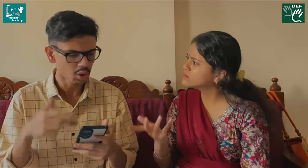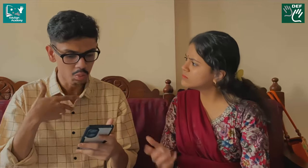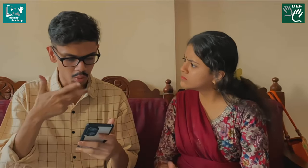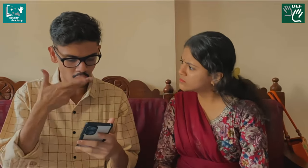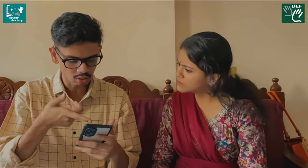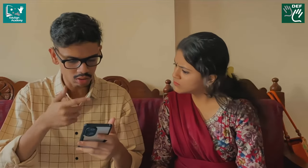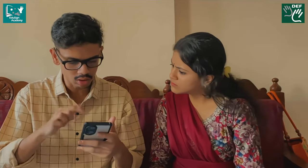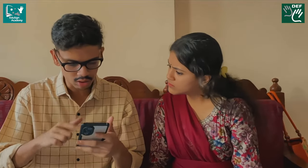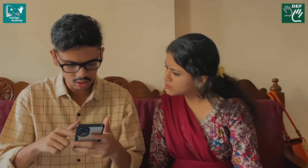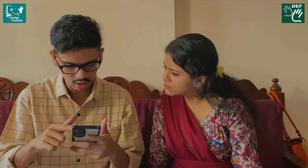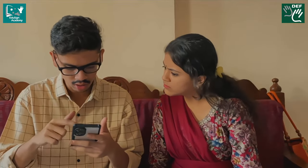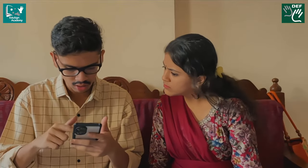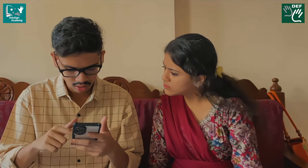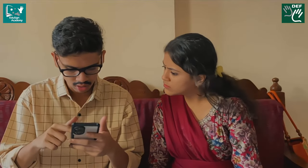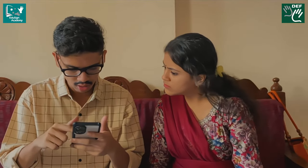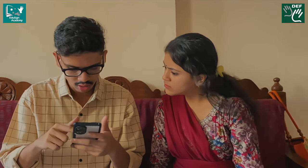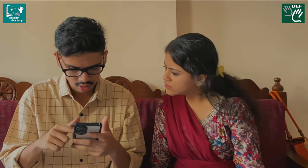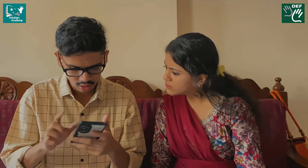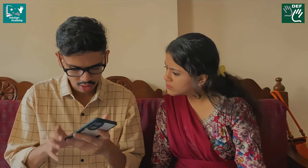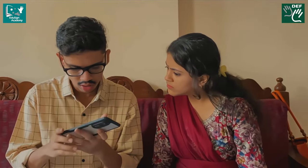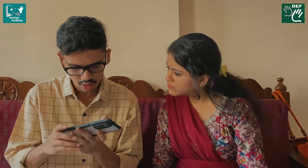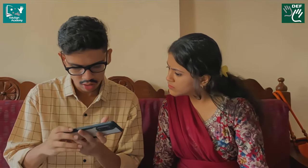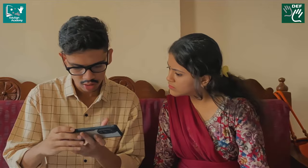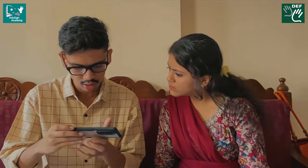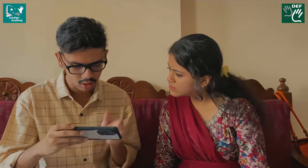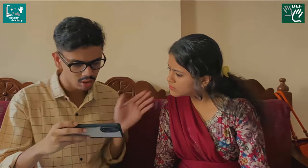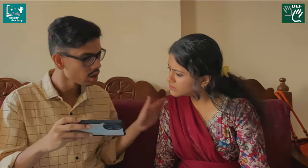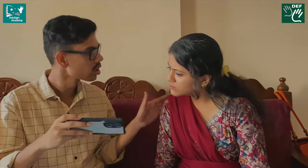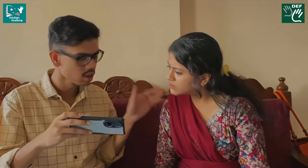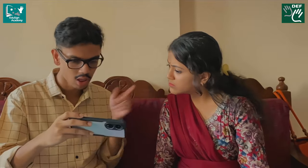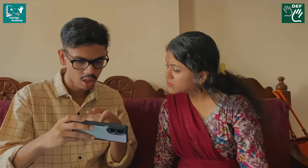for her learning? Well, let us see. Look here, I found one.